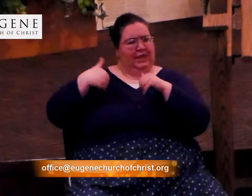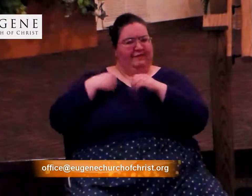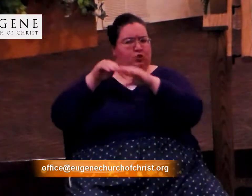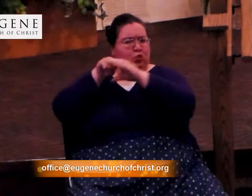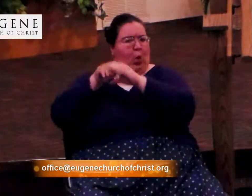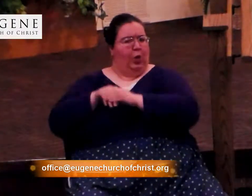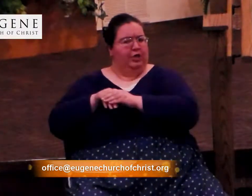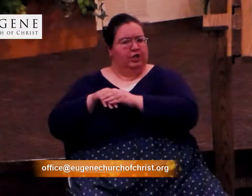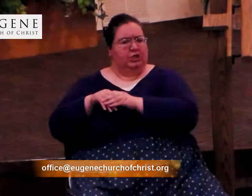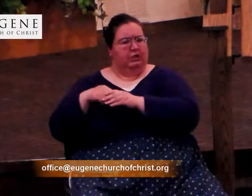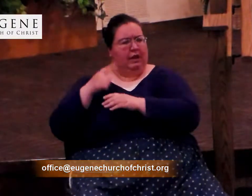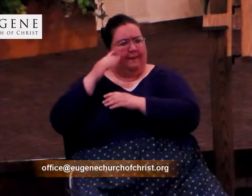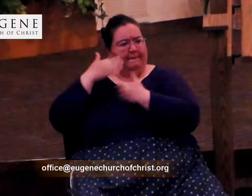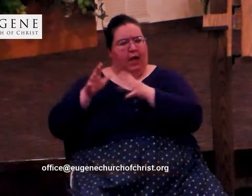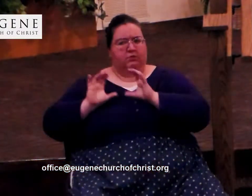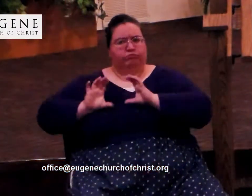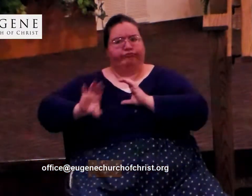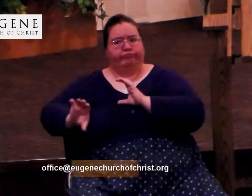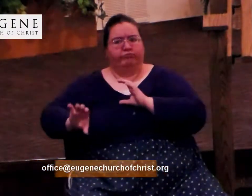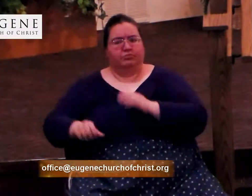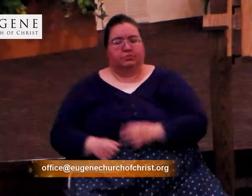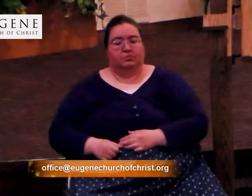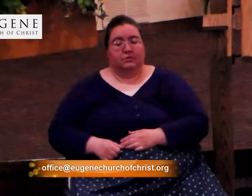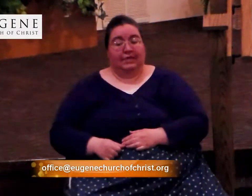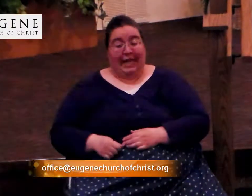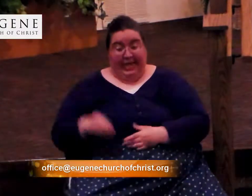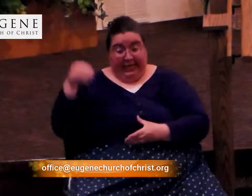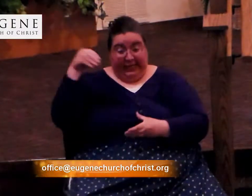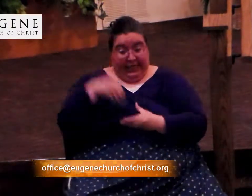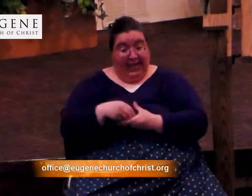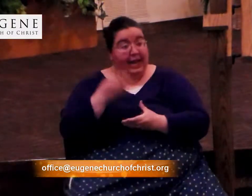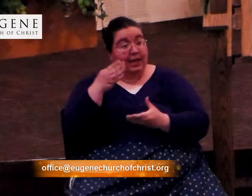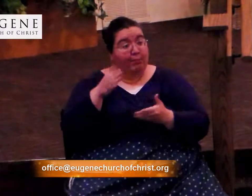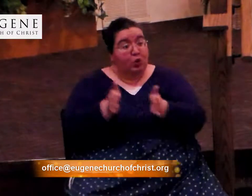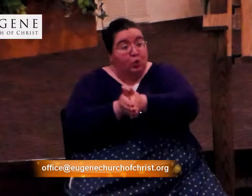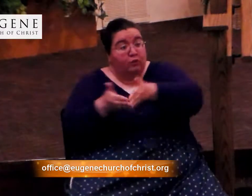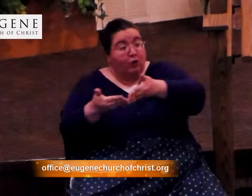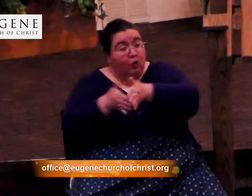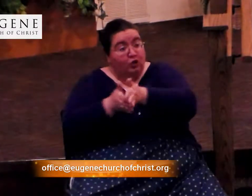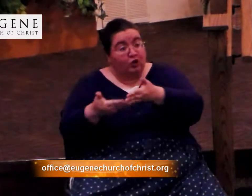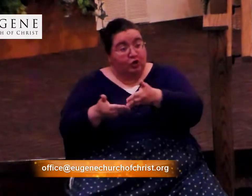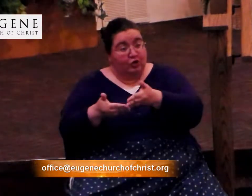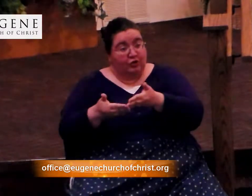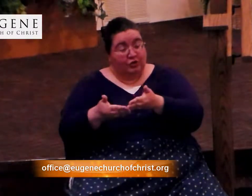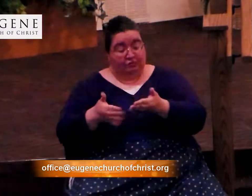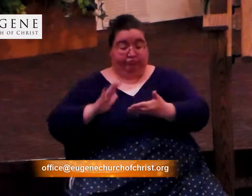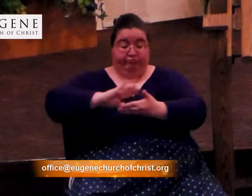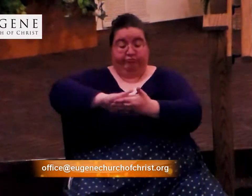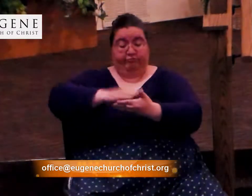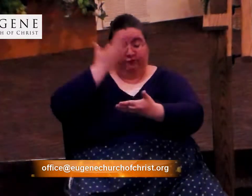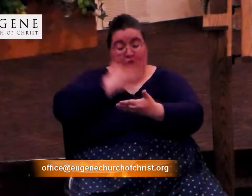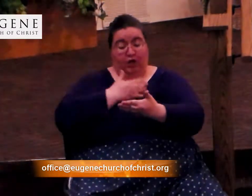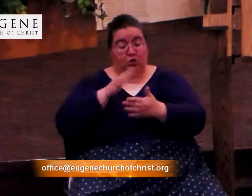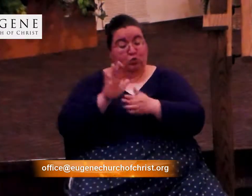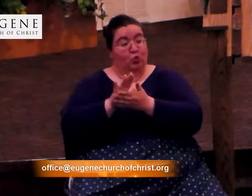I know it's still in that exact blue folder with the name of the school in the front of it that I got it in, but there it is. Now, it is